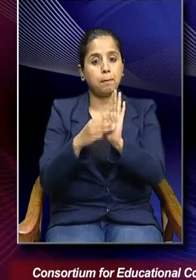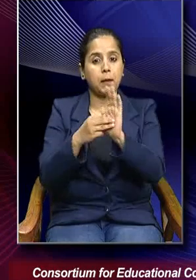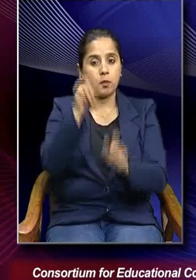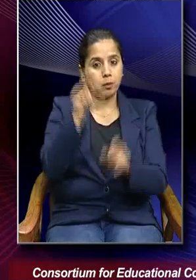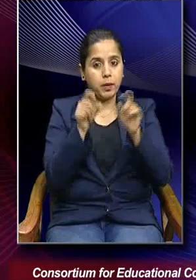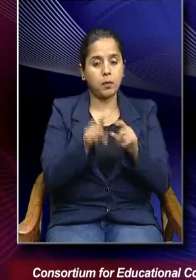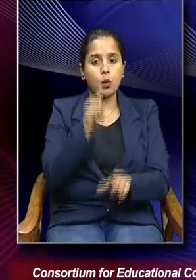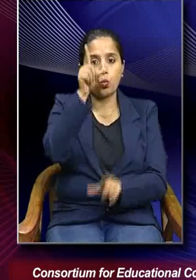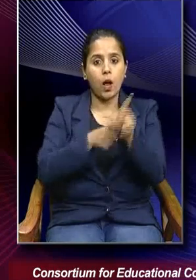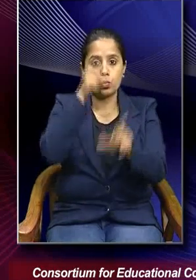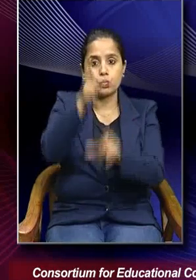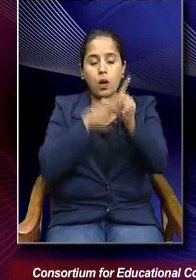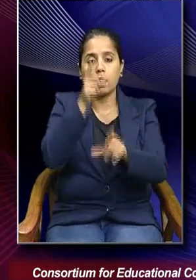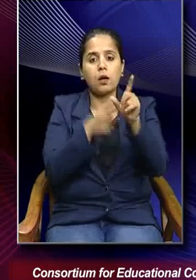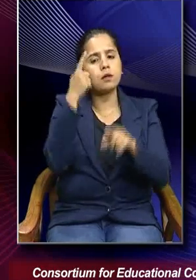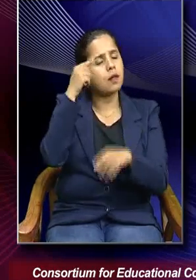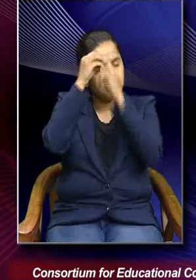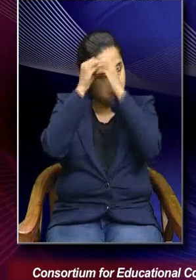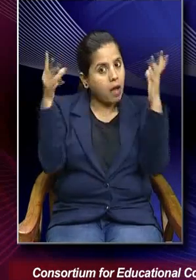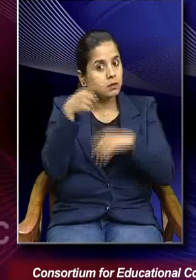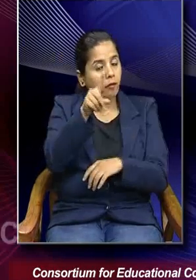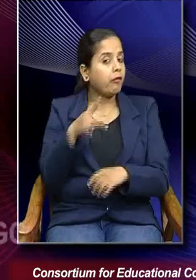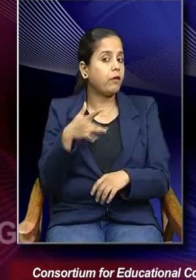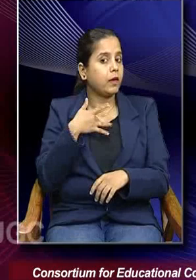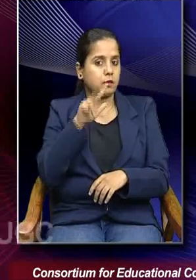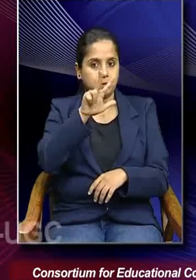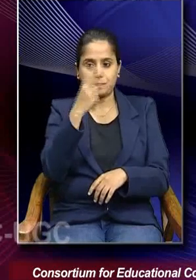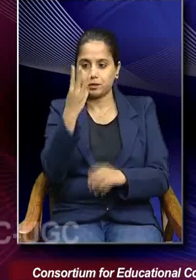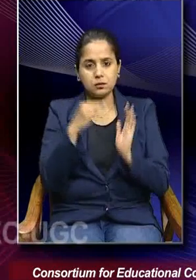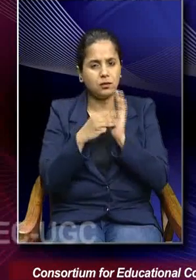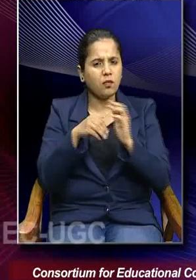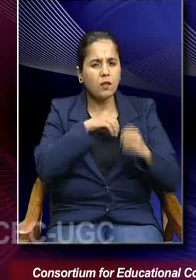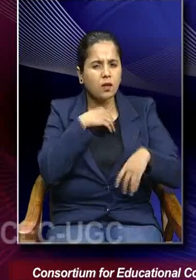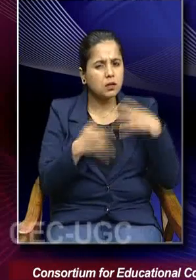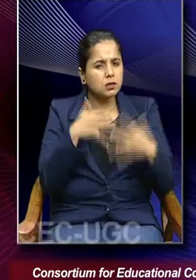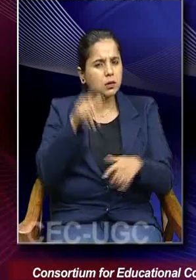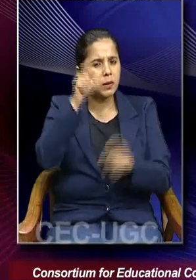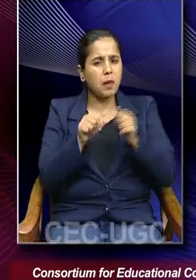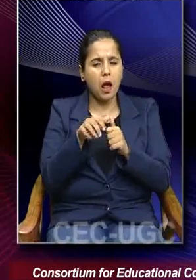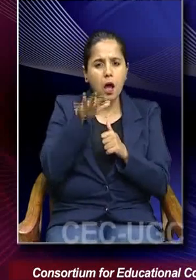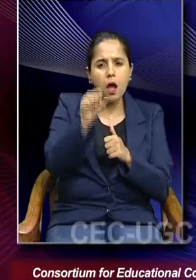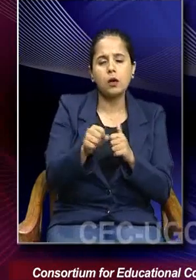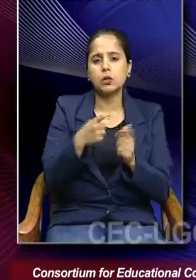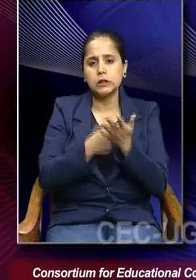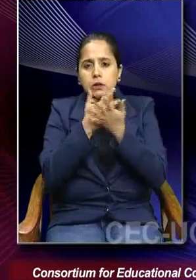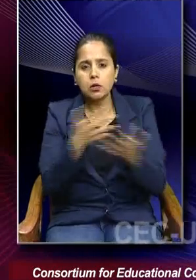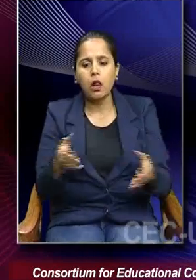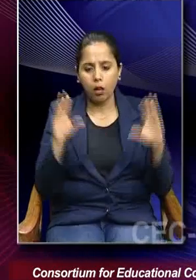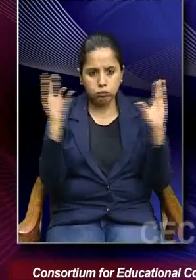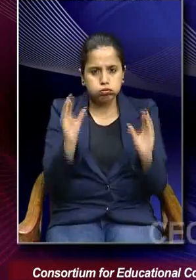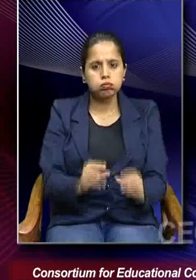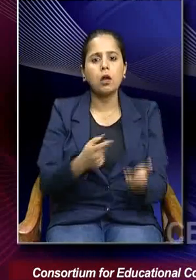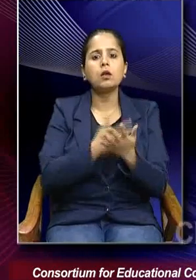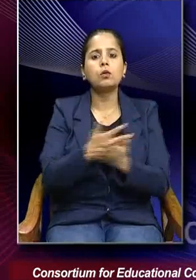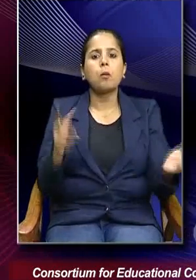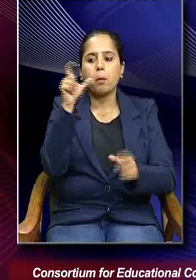per year. So you can imagine the struggle to get access to the resources. The